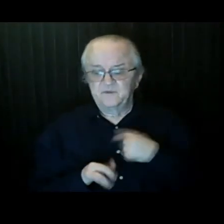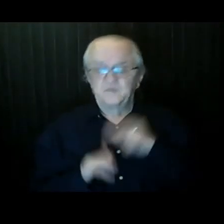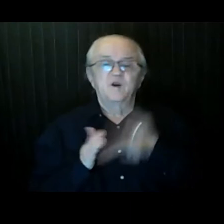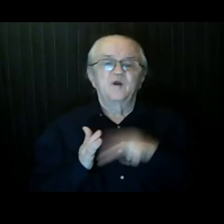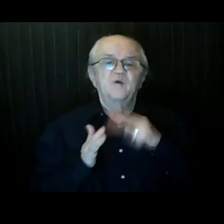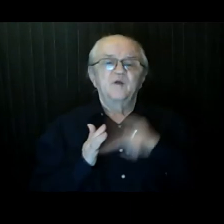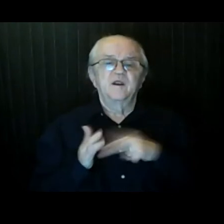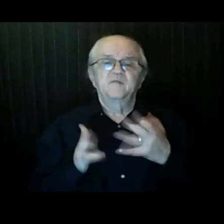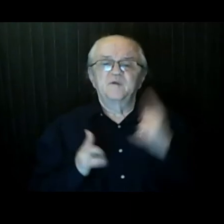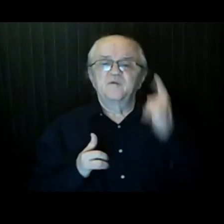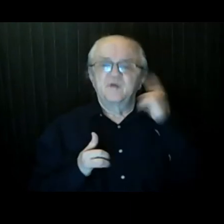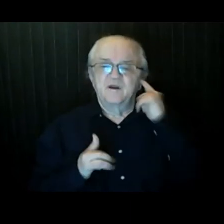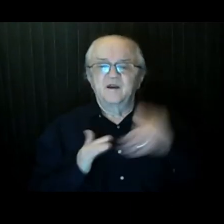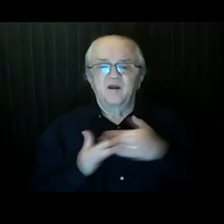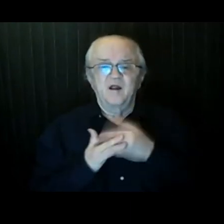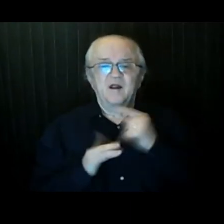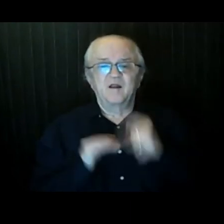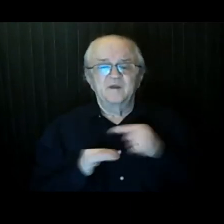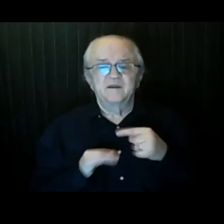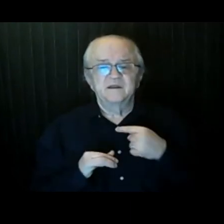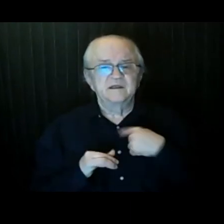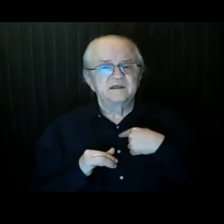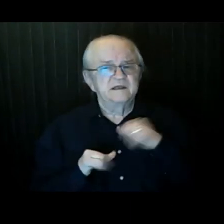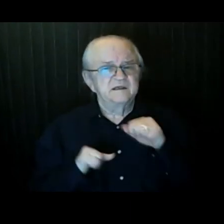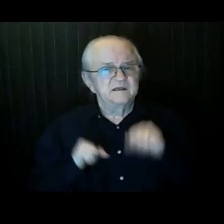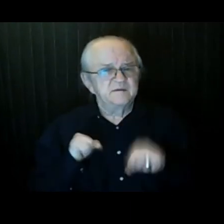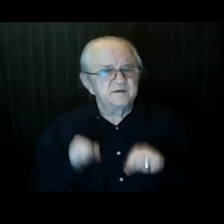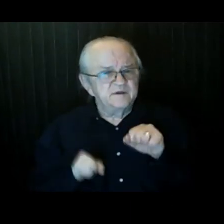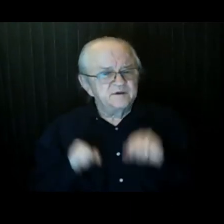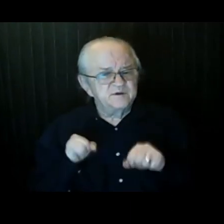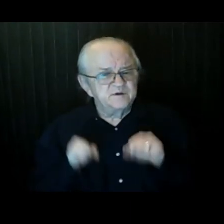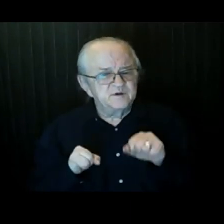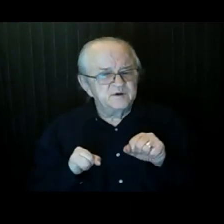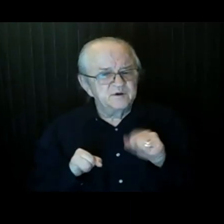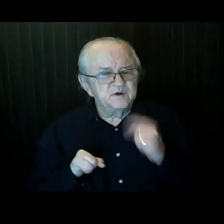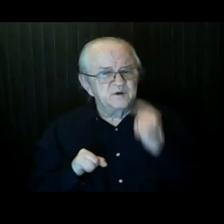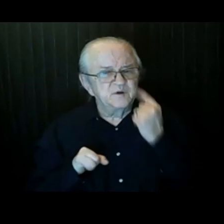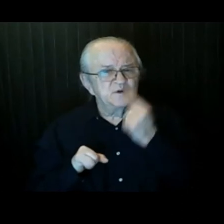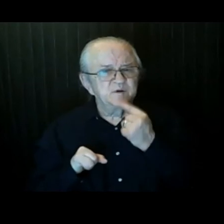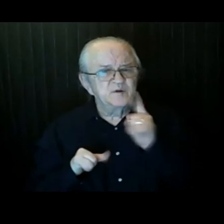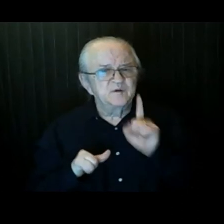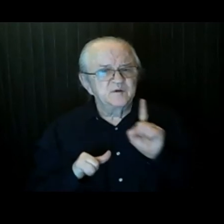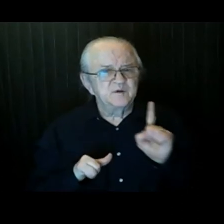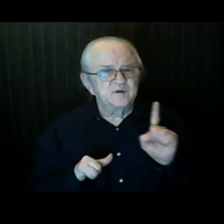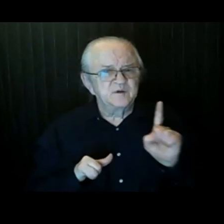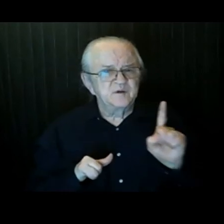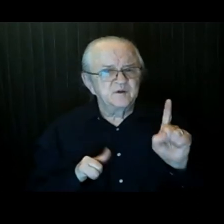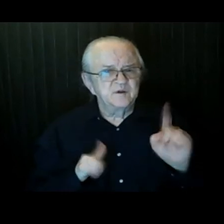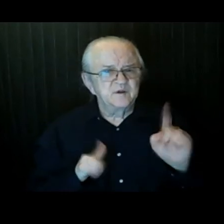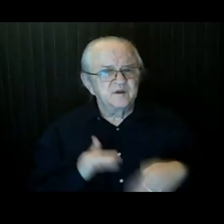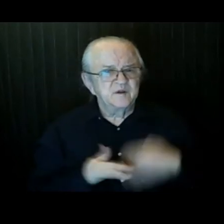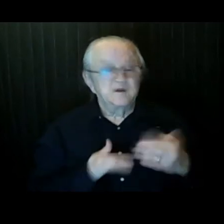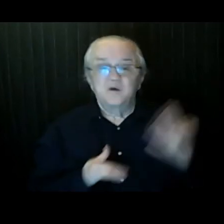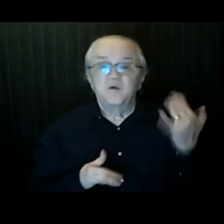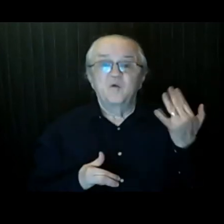about it. Now, I'm not sure who's going to come out on stage next, because our next teller